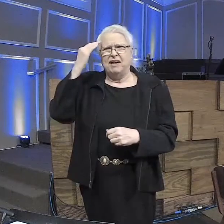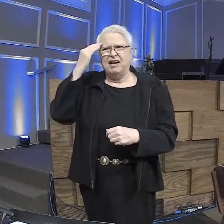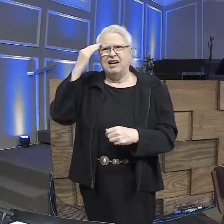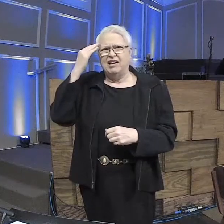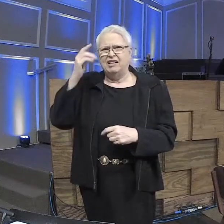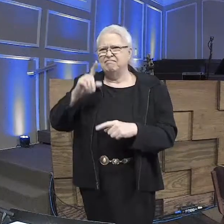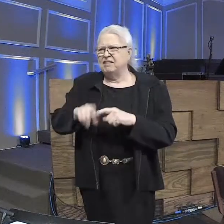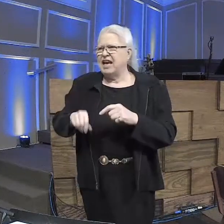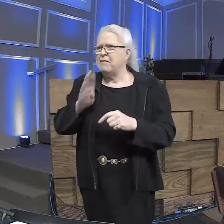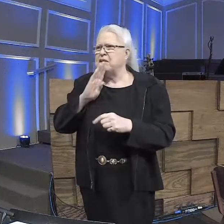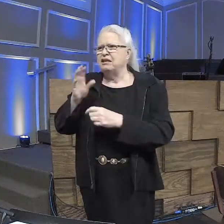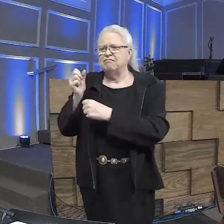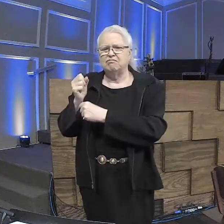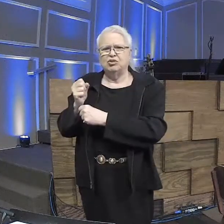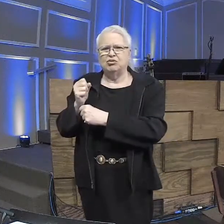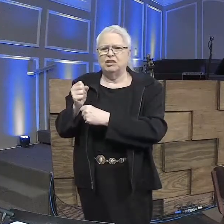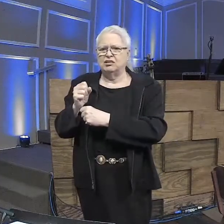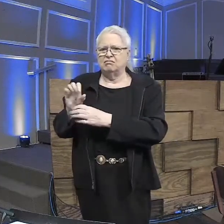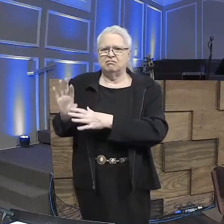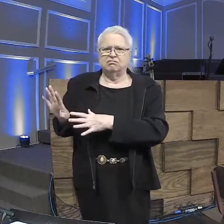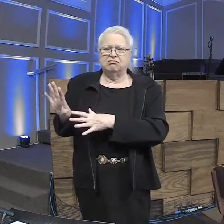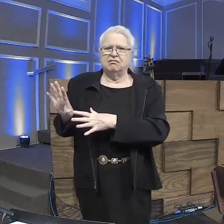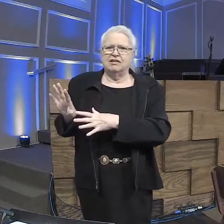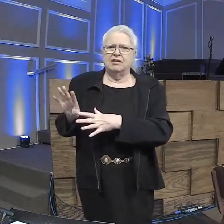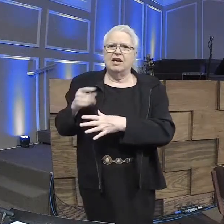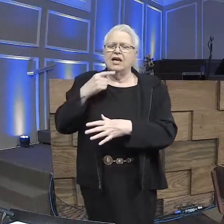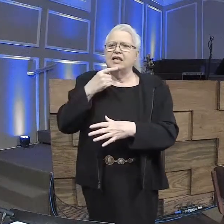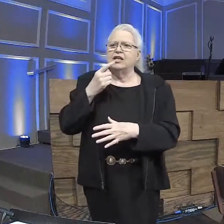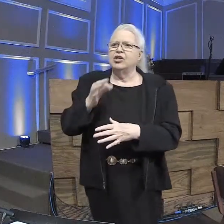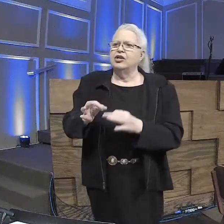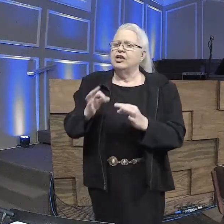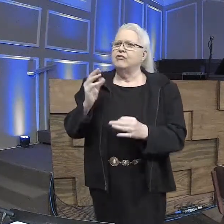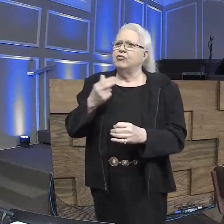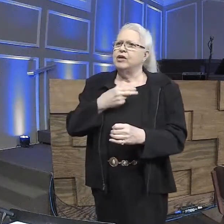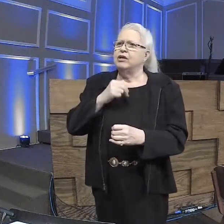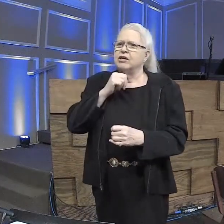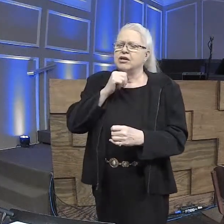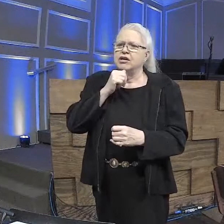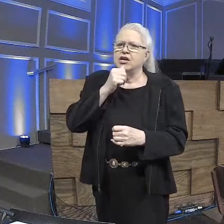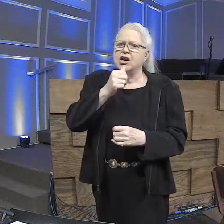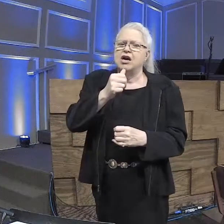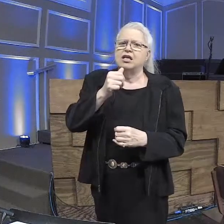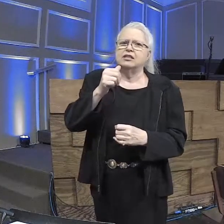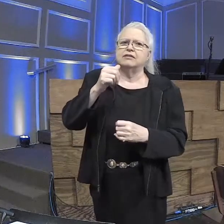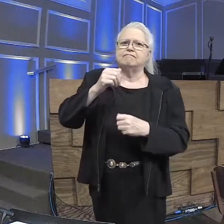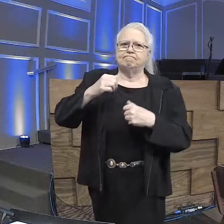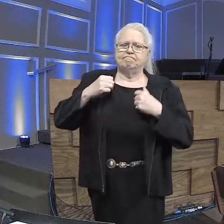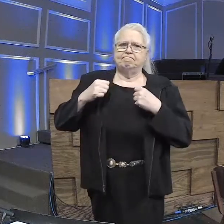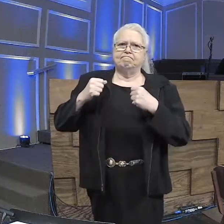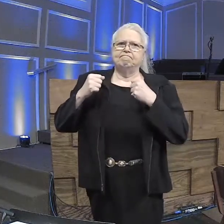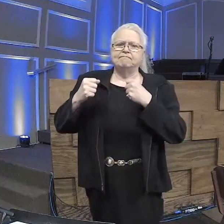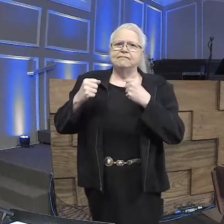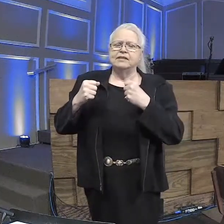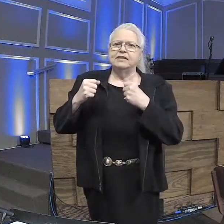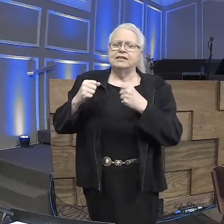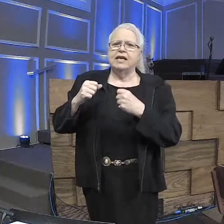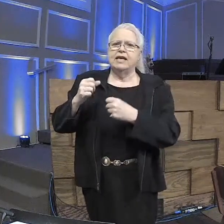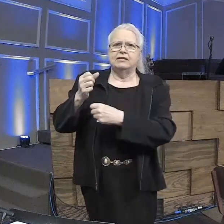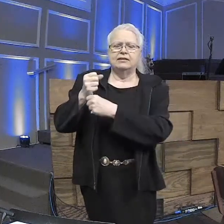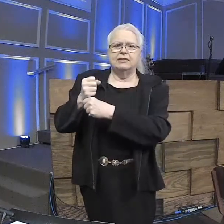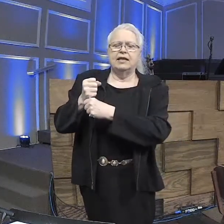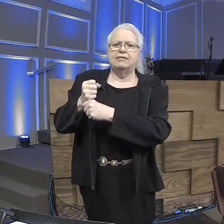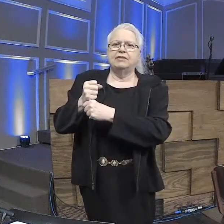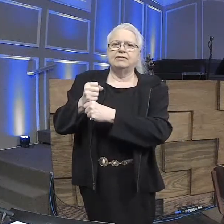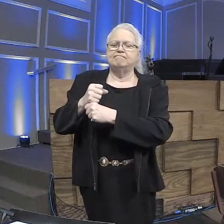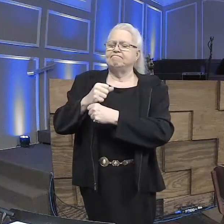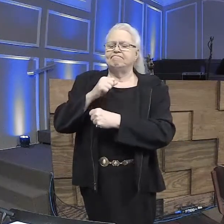be trusted? And I'm telling you, if we are unstable, then obviously we're not rooted and built